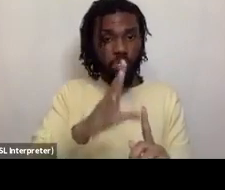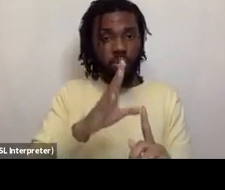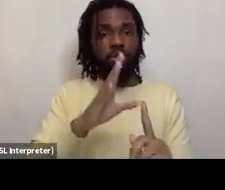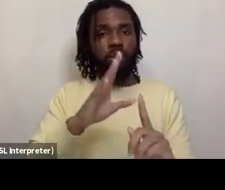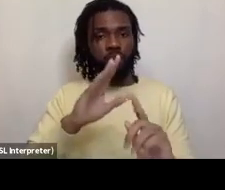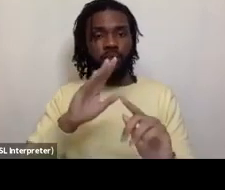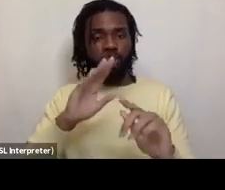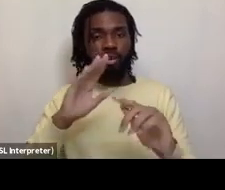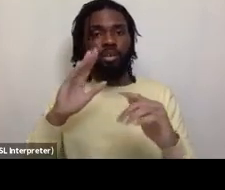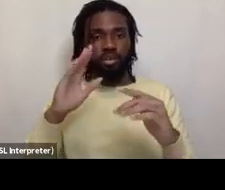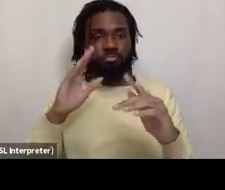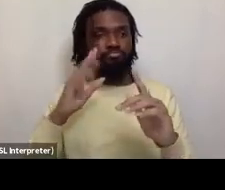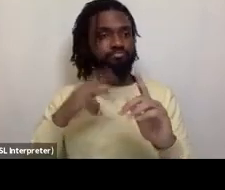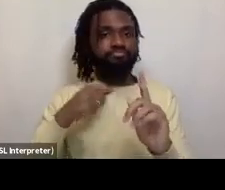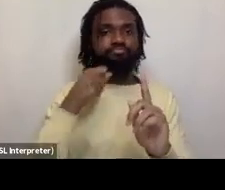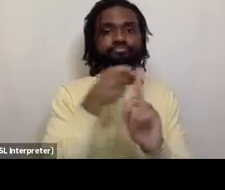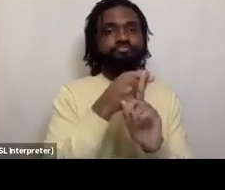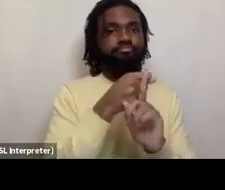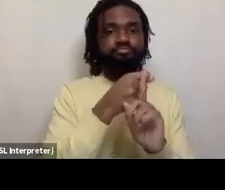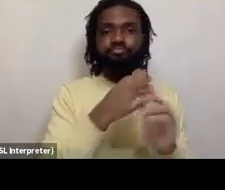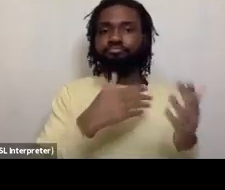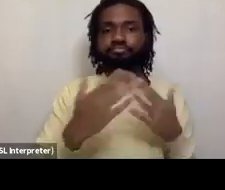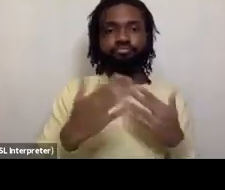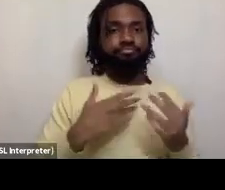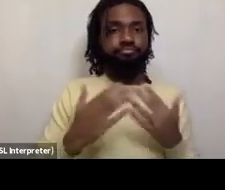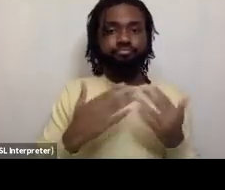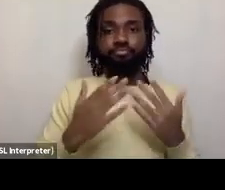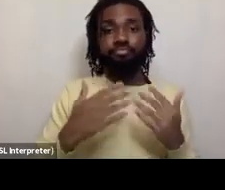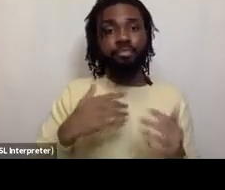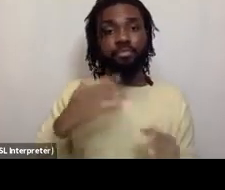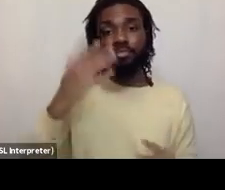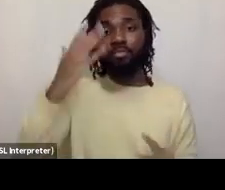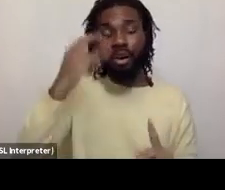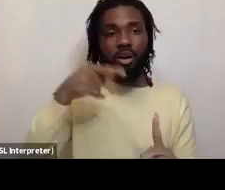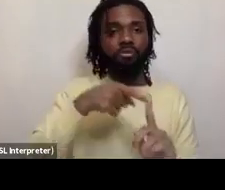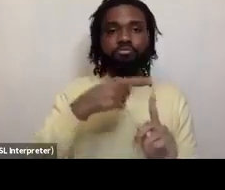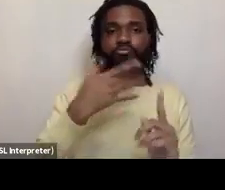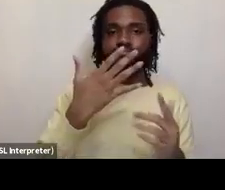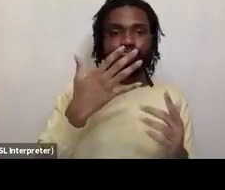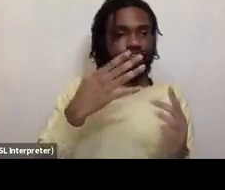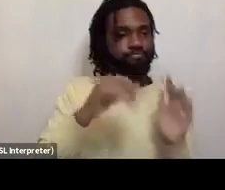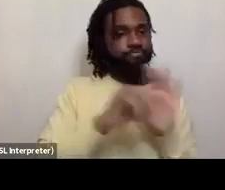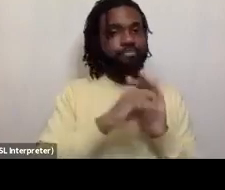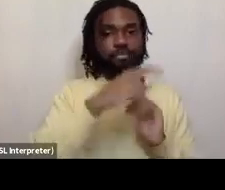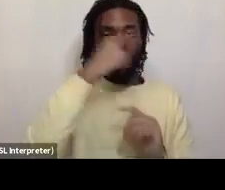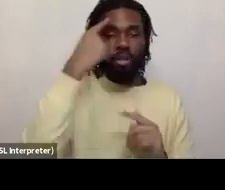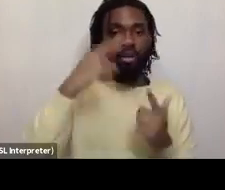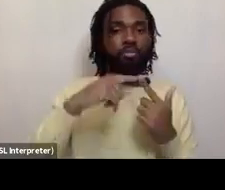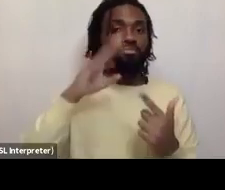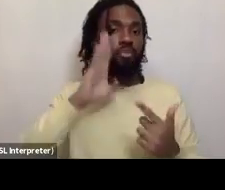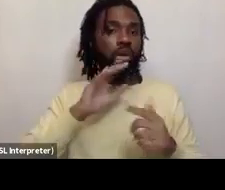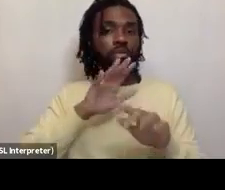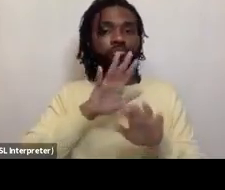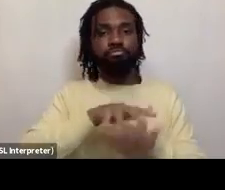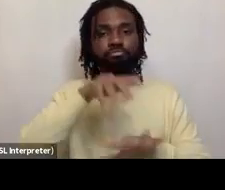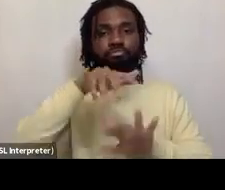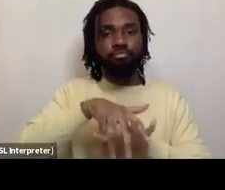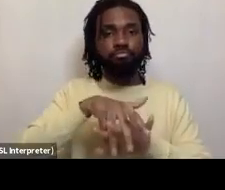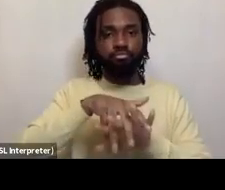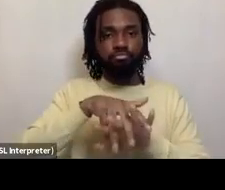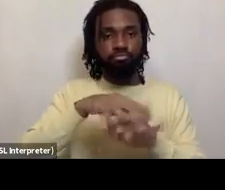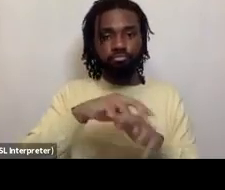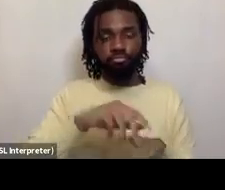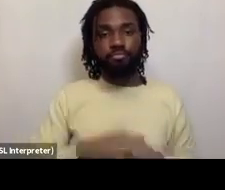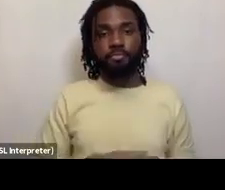them up just by virtue of the fact that they are Black, brown, Indigenous. And I'll give you an